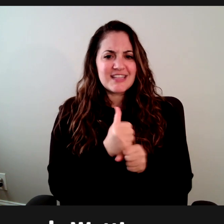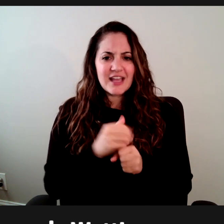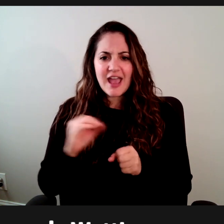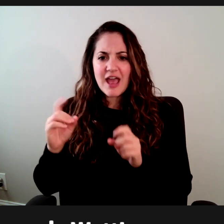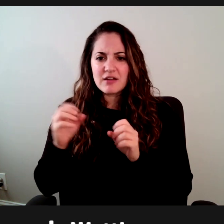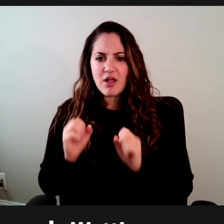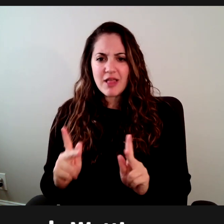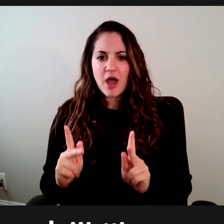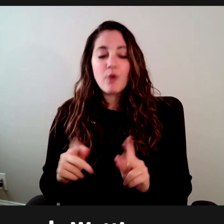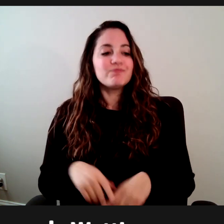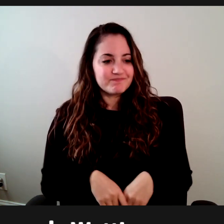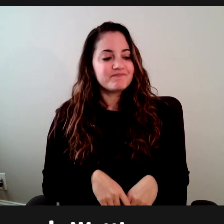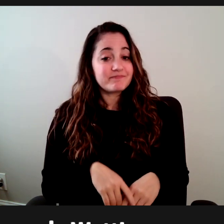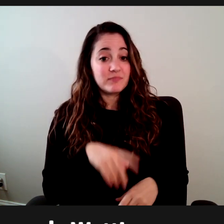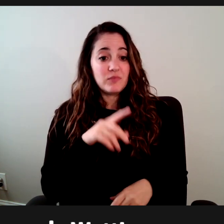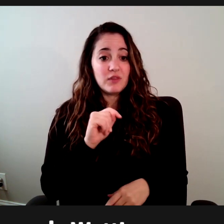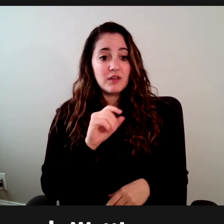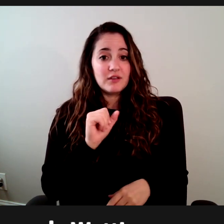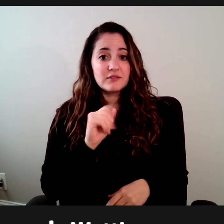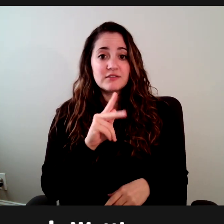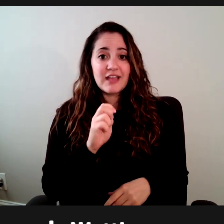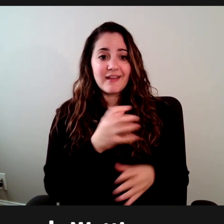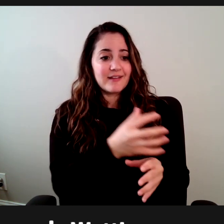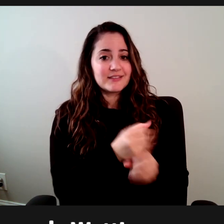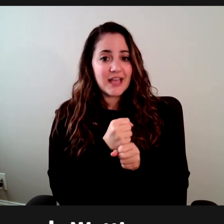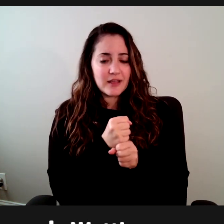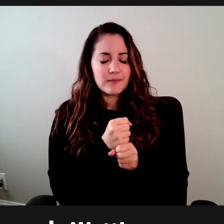and allow. Take and allow. So take,